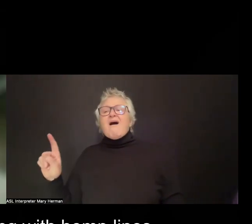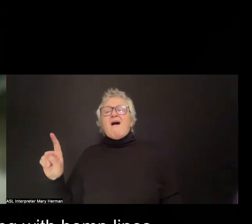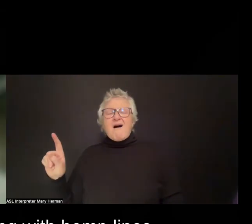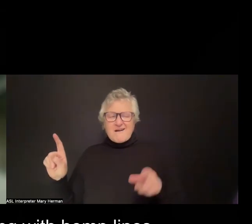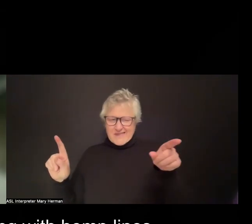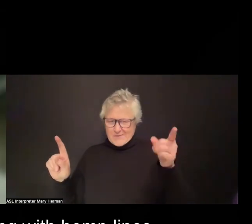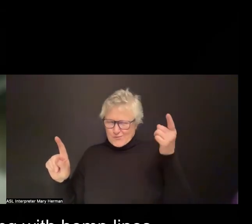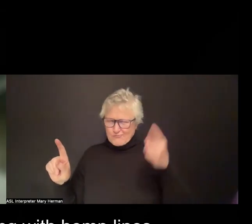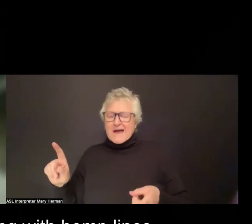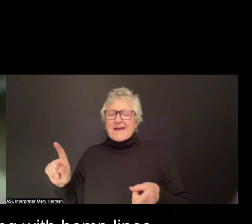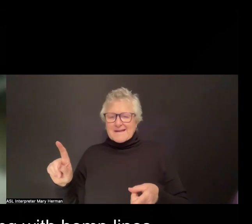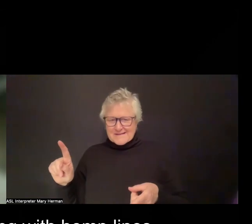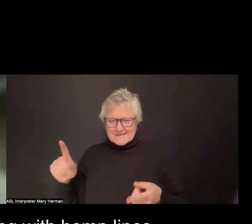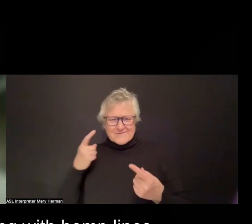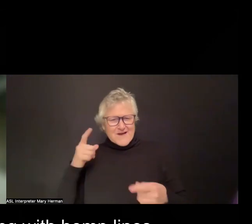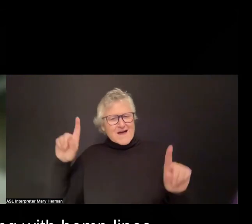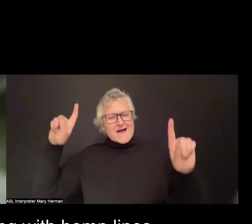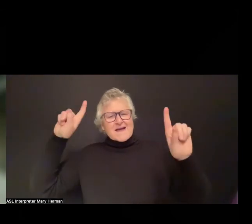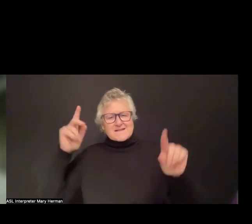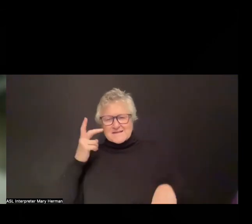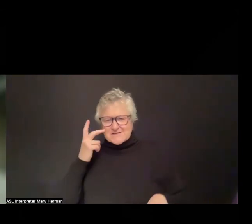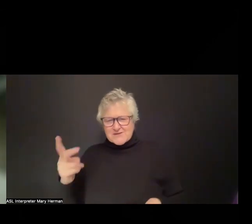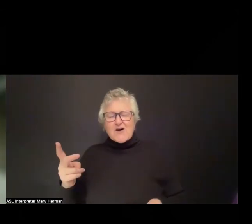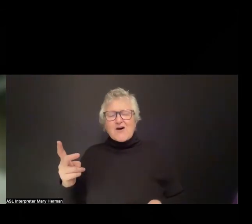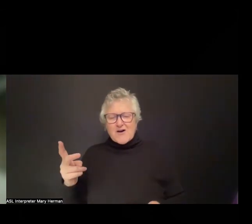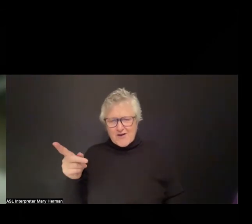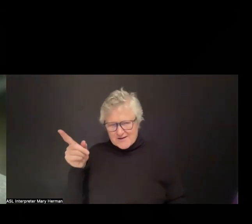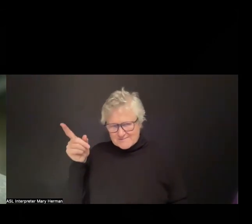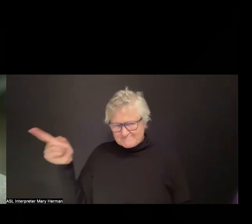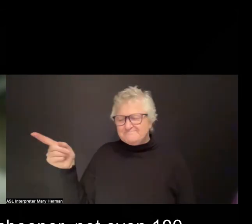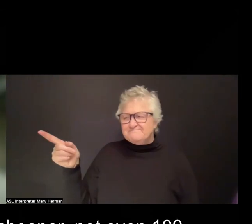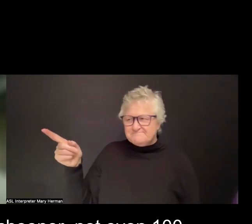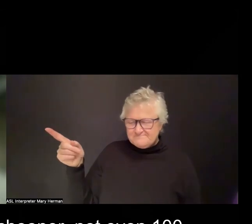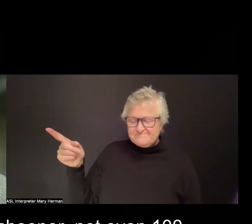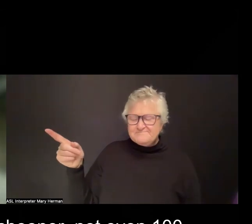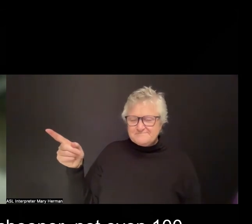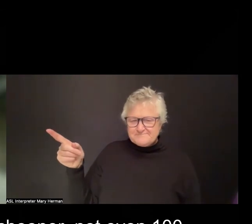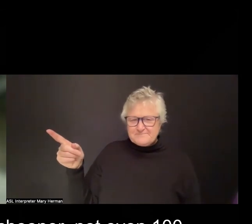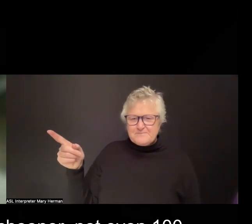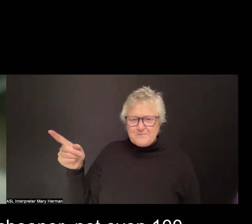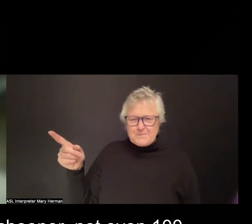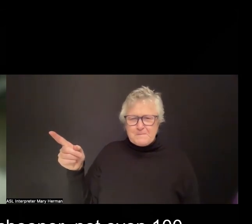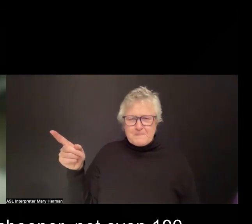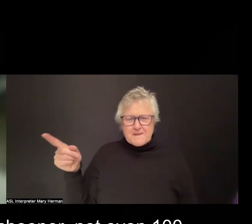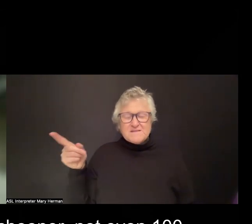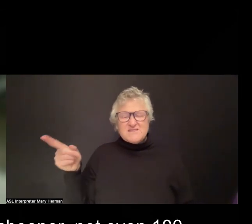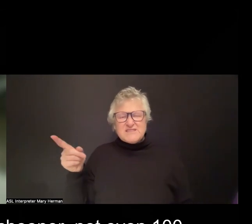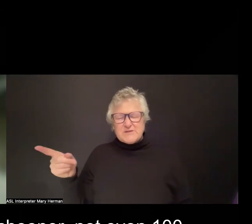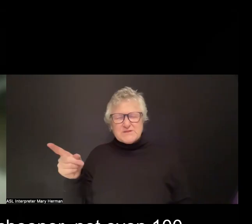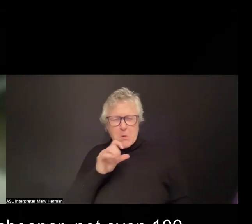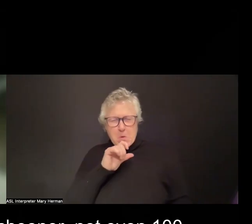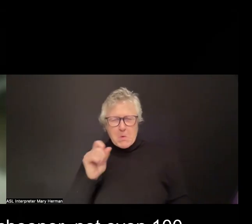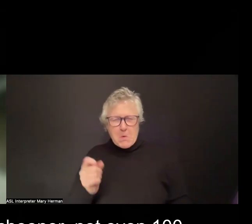hemp lines hairy from hard use, I confess my resolve faltered. She was a shabby schooner, not even